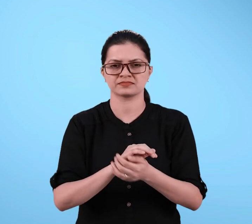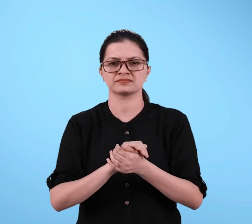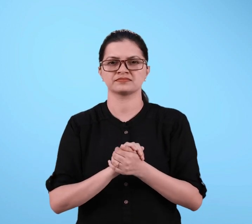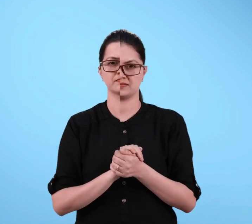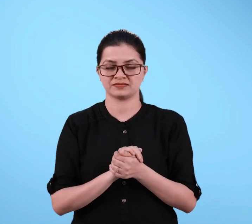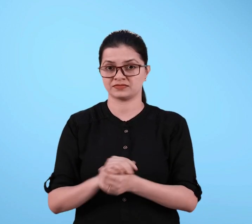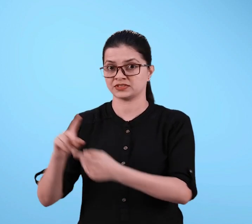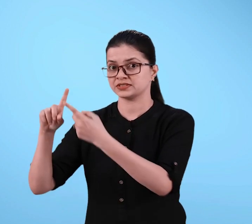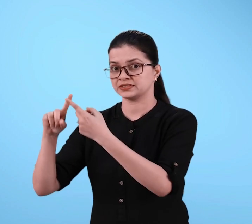E. Fabric. E.